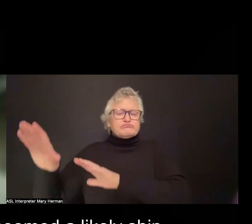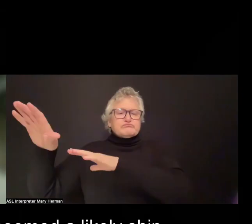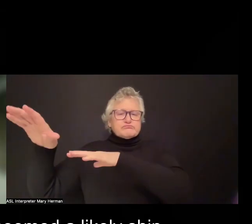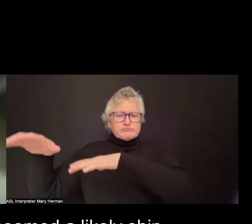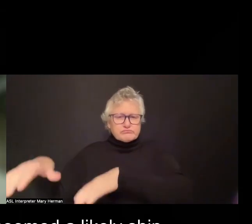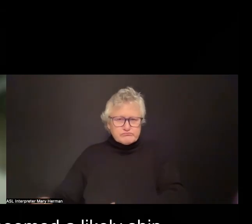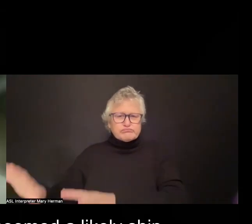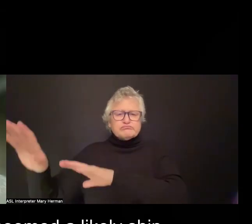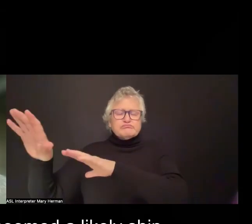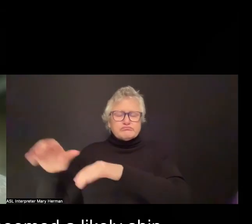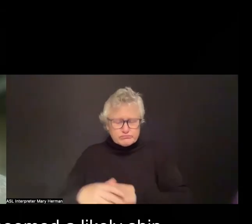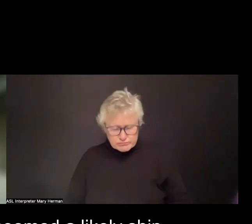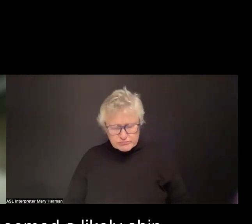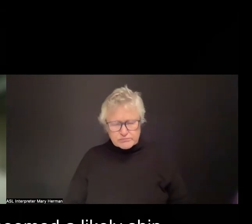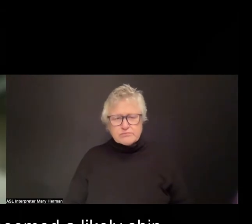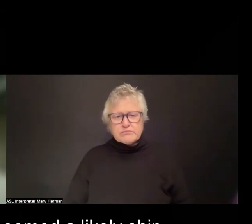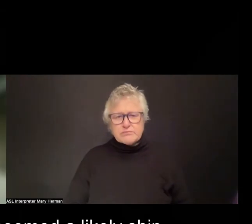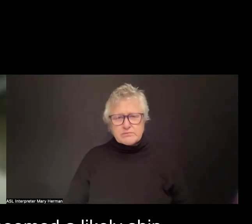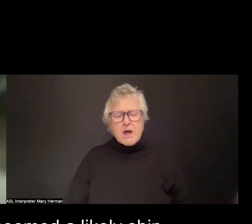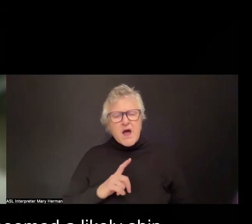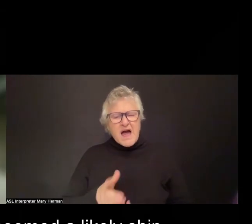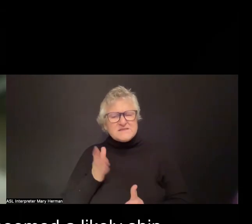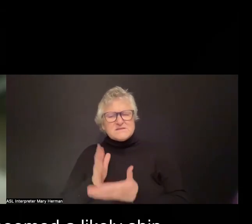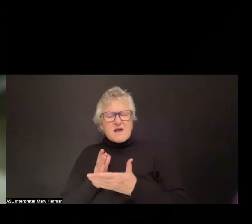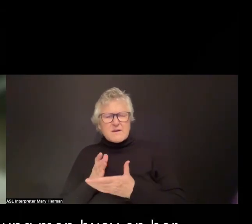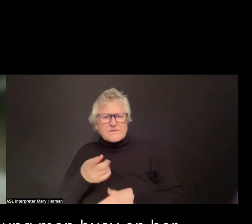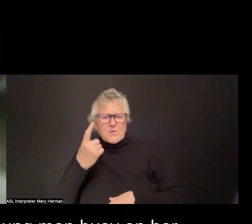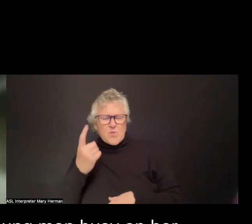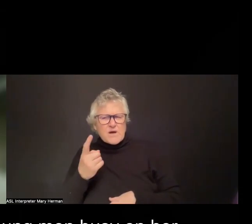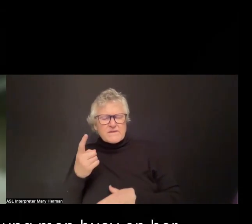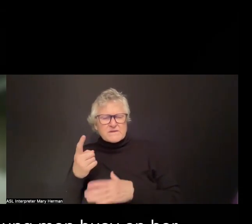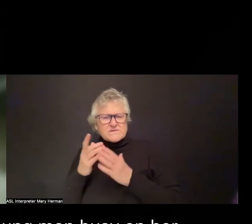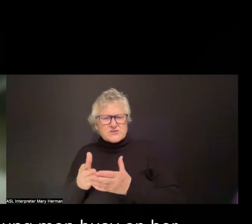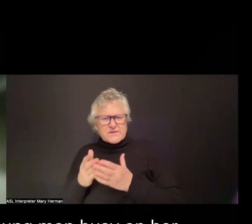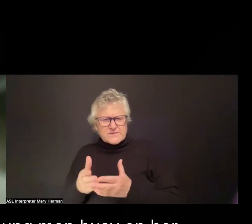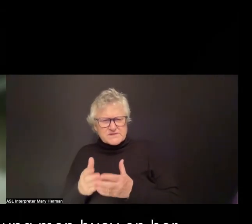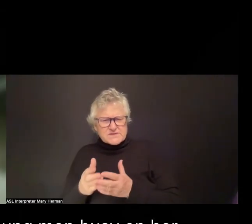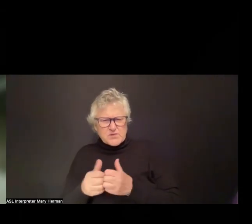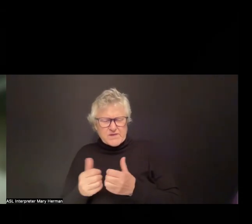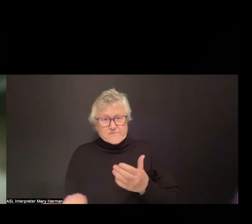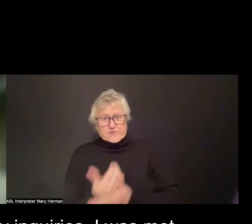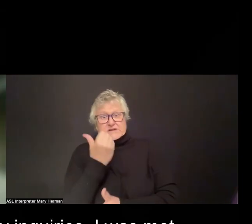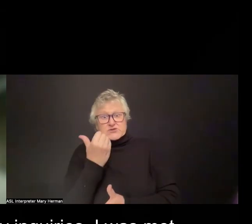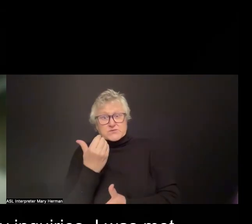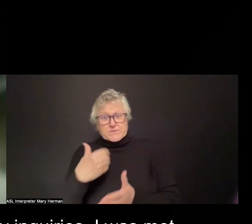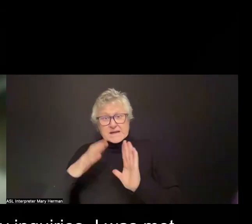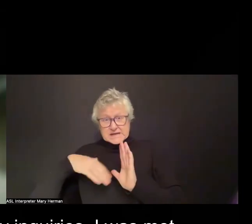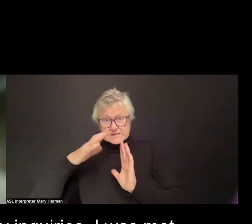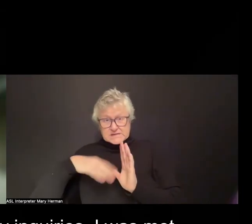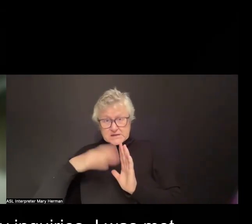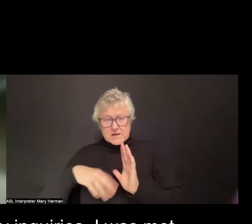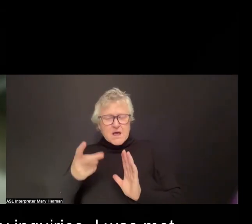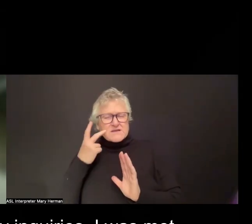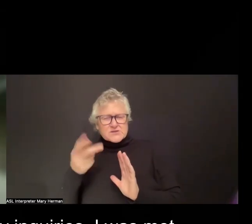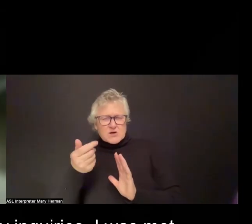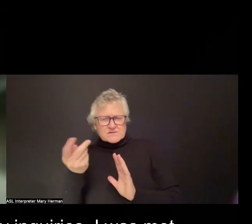I stopped at what seemed a likely ship, a great bark sparkling with fresh paint, several boys and young men busy on her deck. But when I made my inquiries, I was